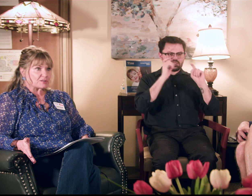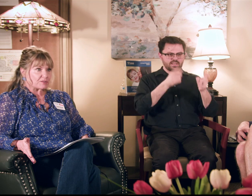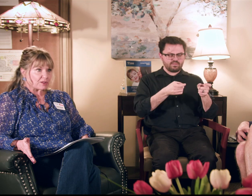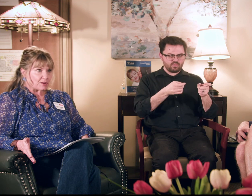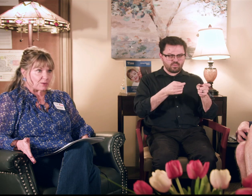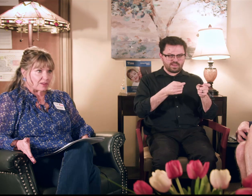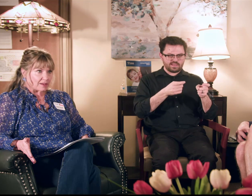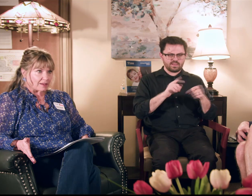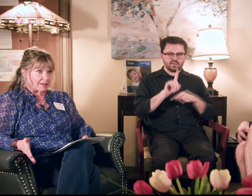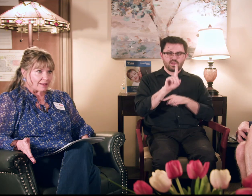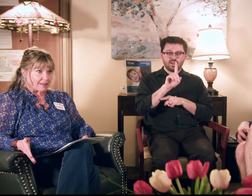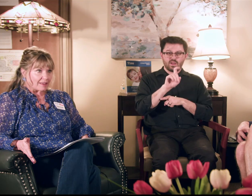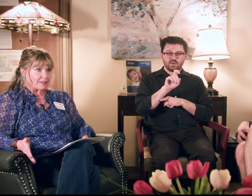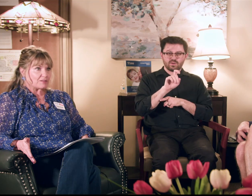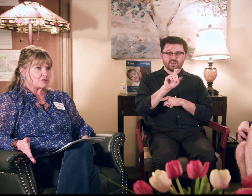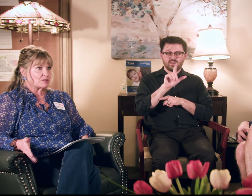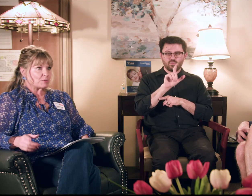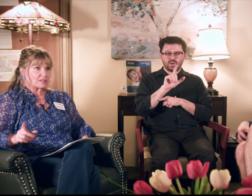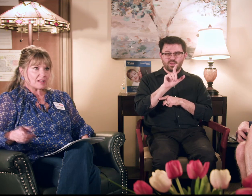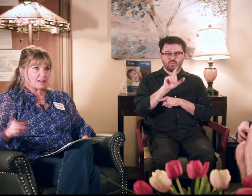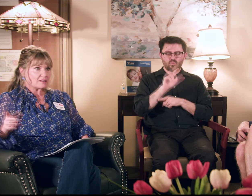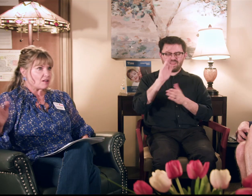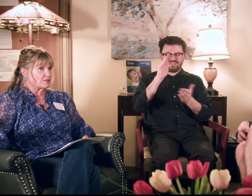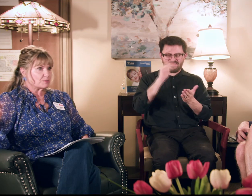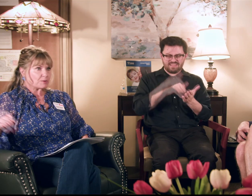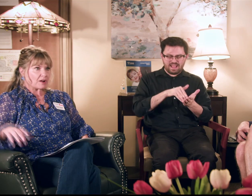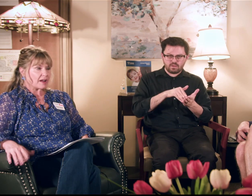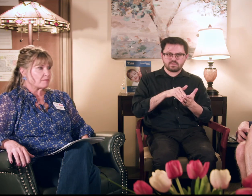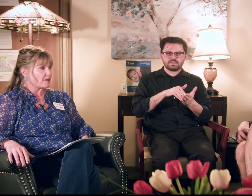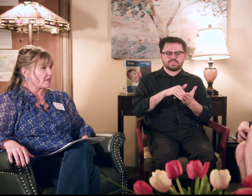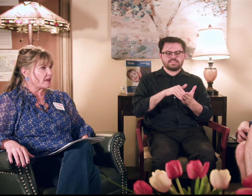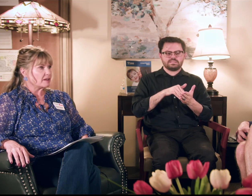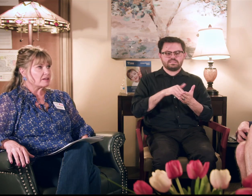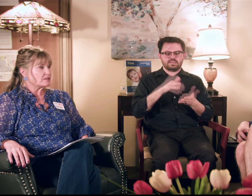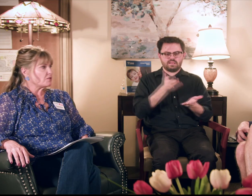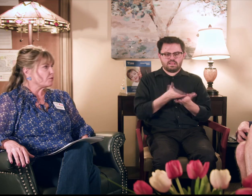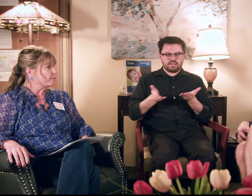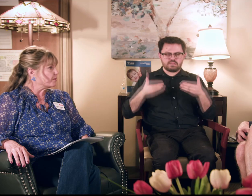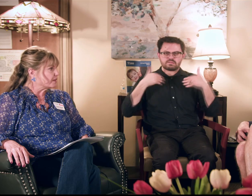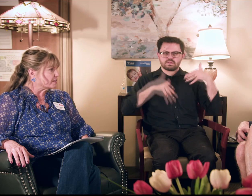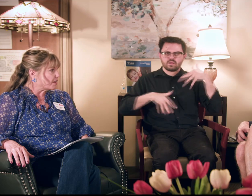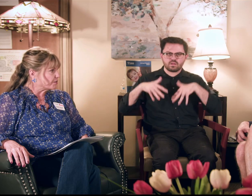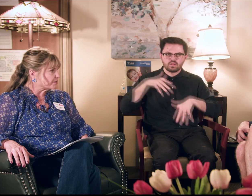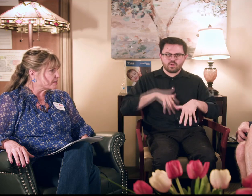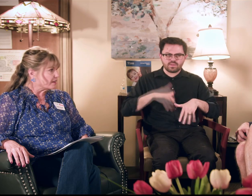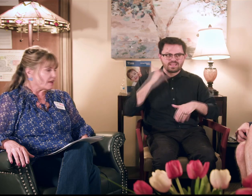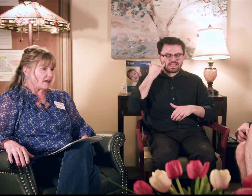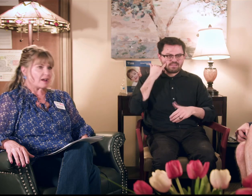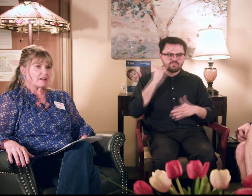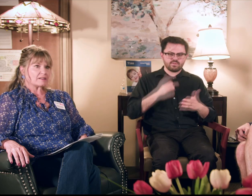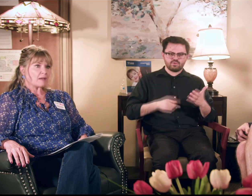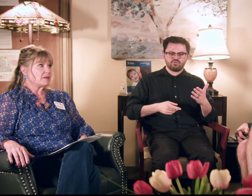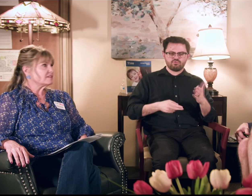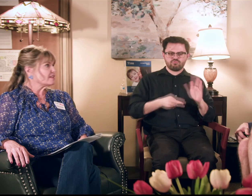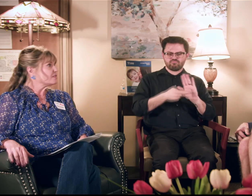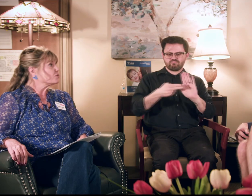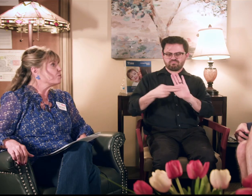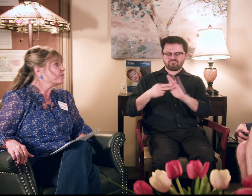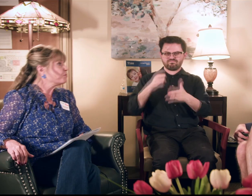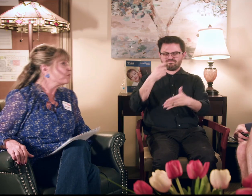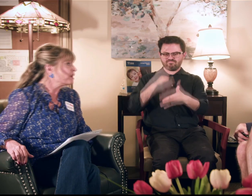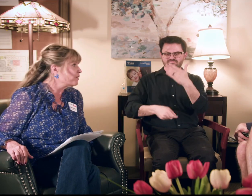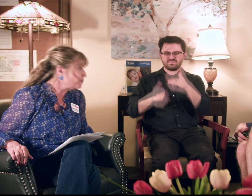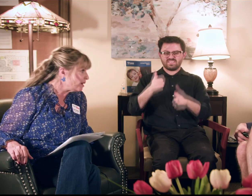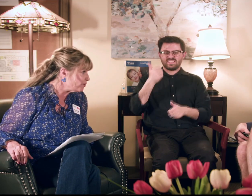121,000 articles of clothing. If you just put $10 per item on that, it's over $1 million. And that means